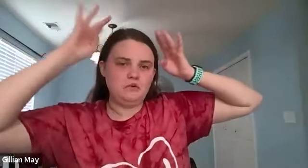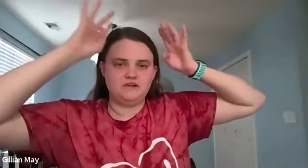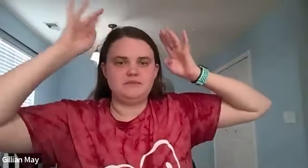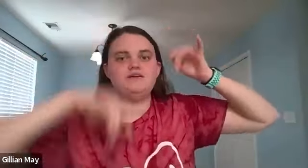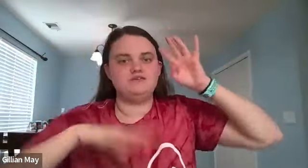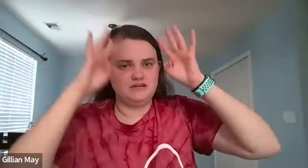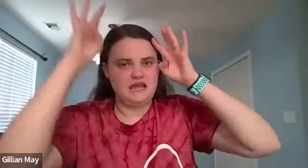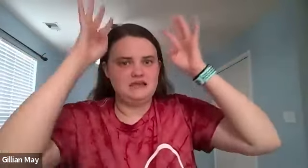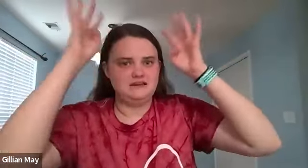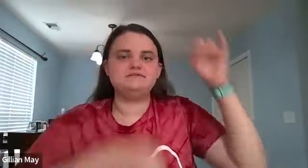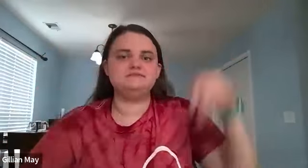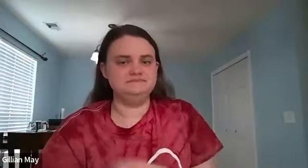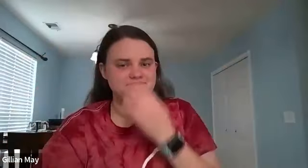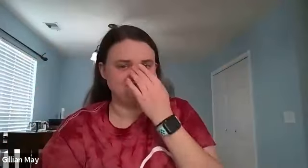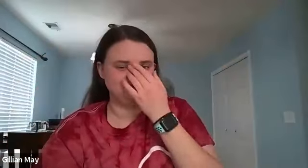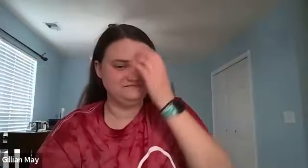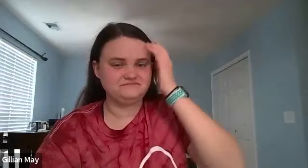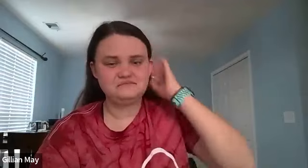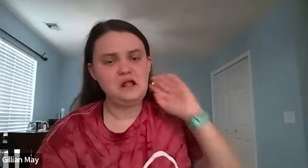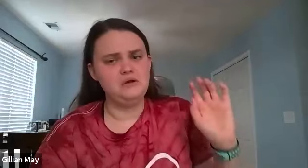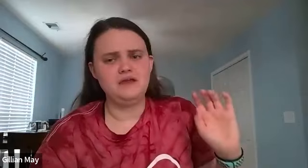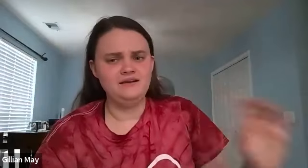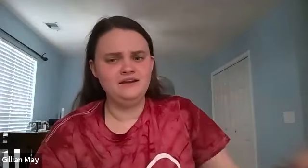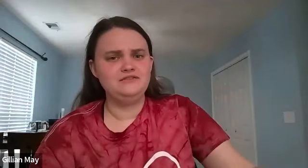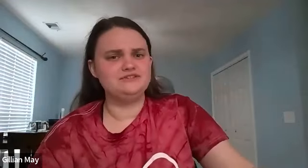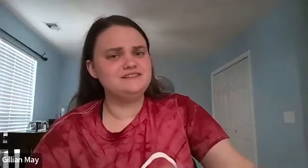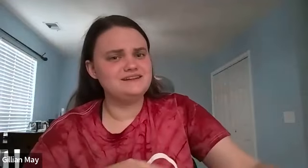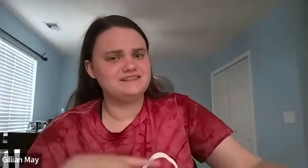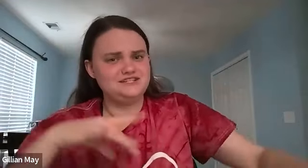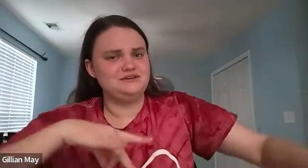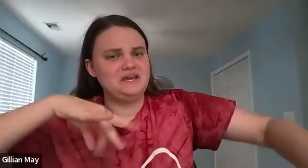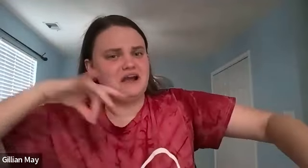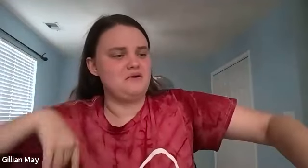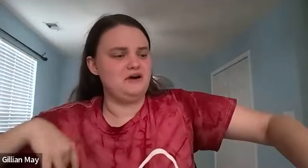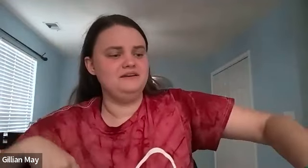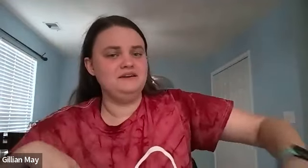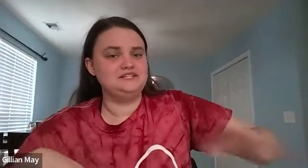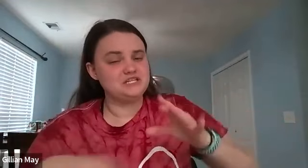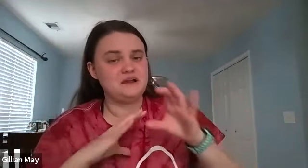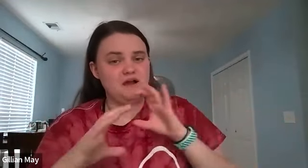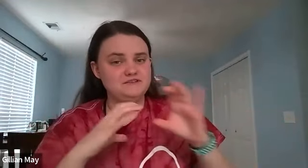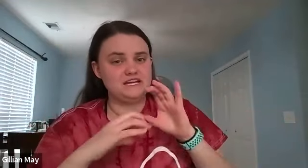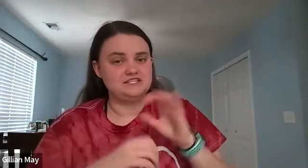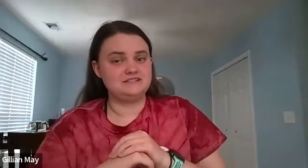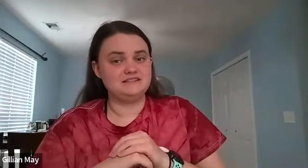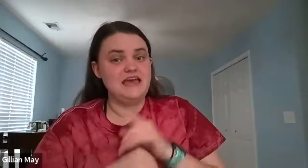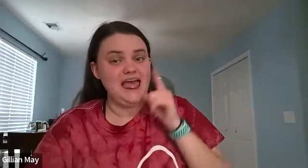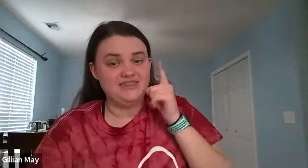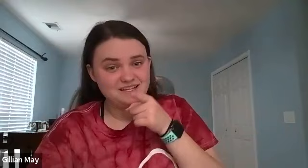moving about. Creative. Oh yeah, there's a ton of signs you can pick up on just by conversations. And that's